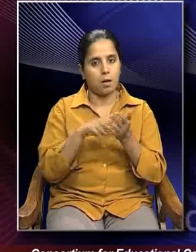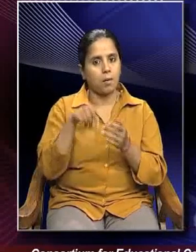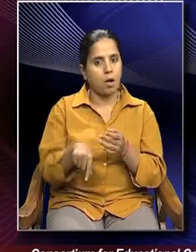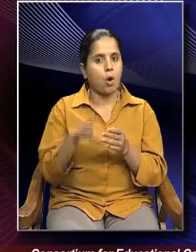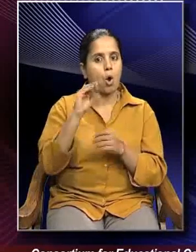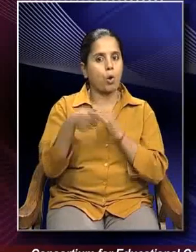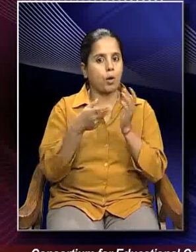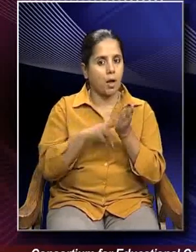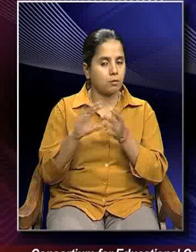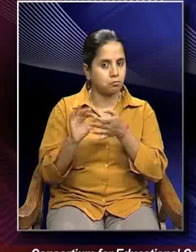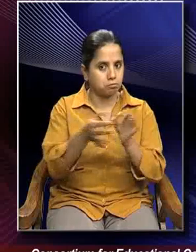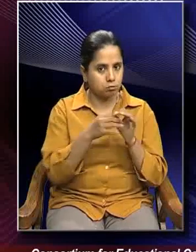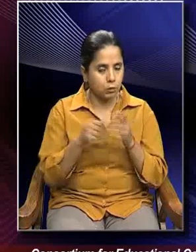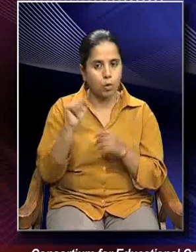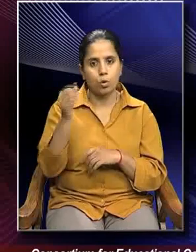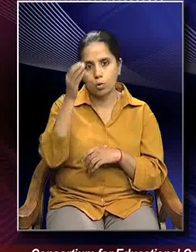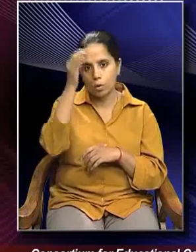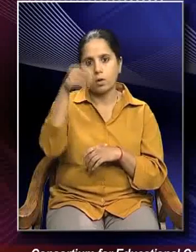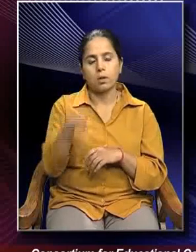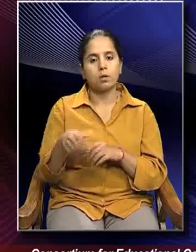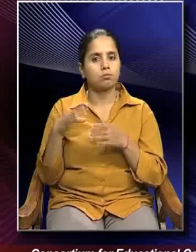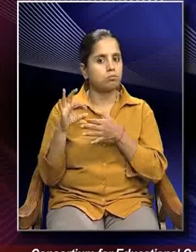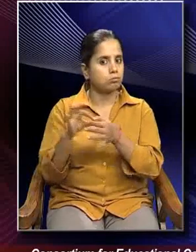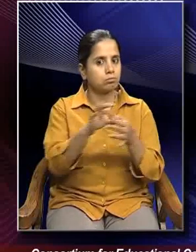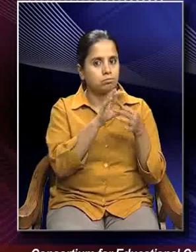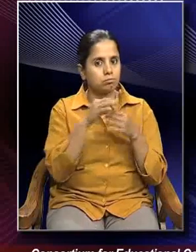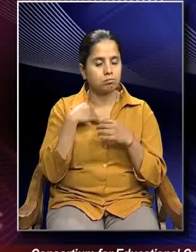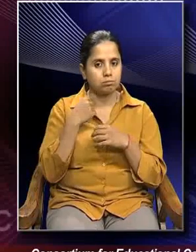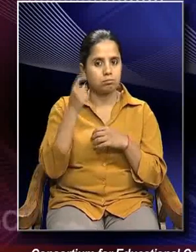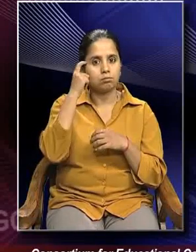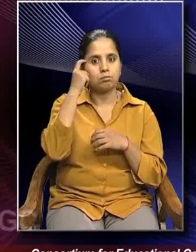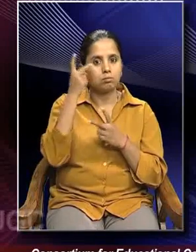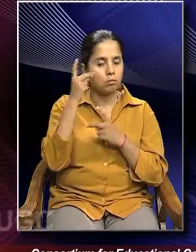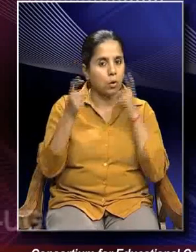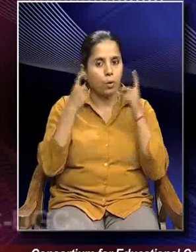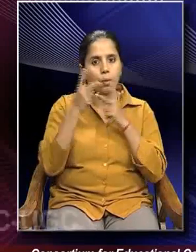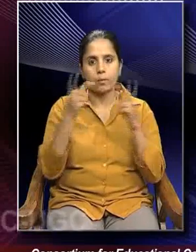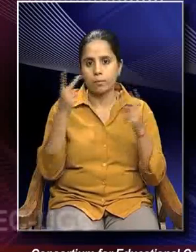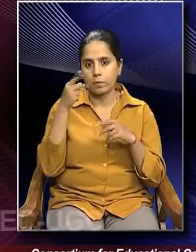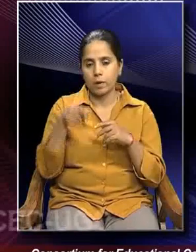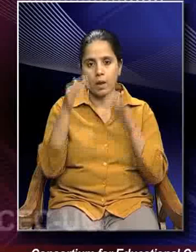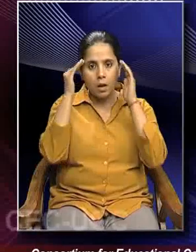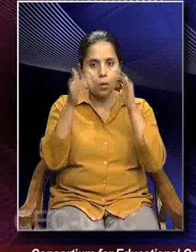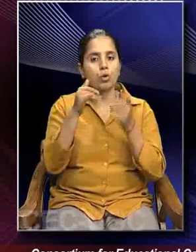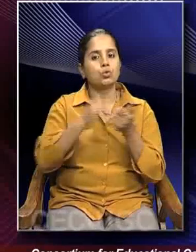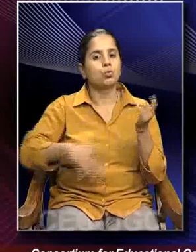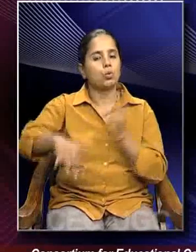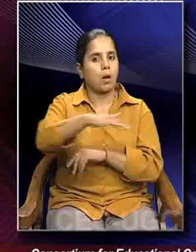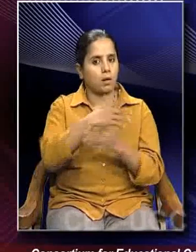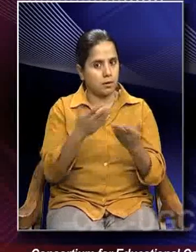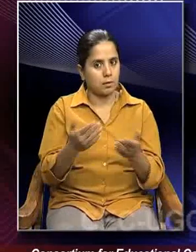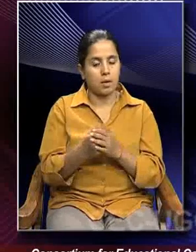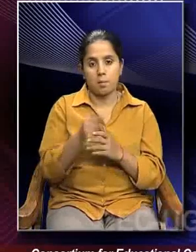solidarity or even his concept of collective consciousness, the emphasis was on society.